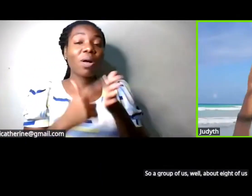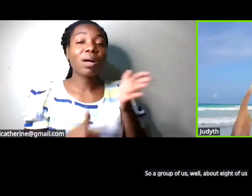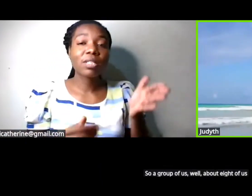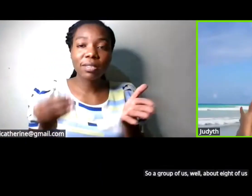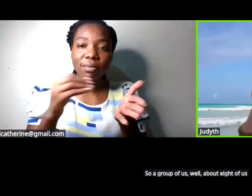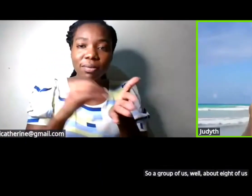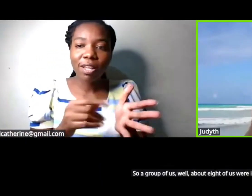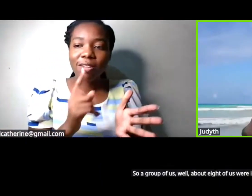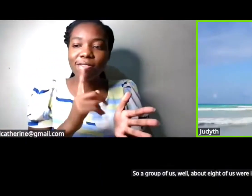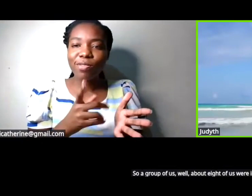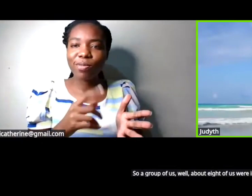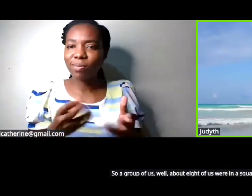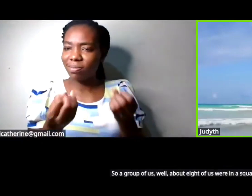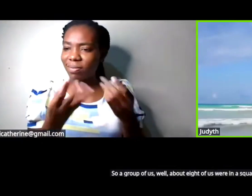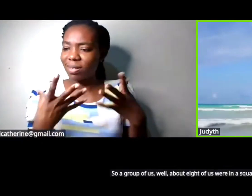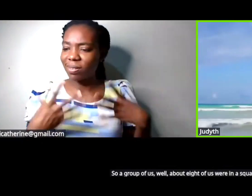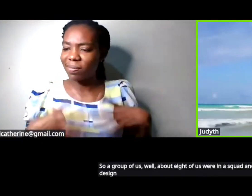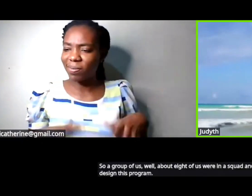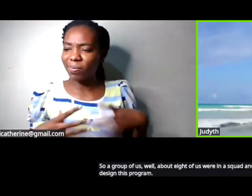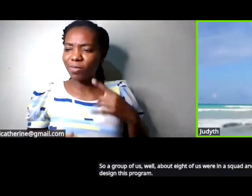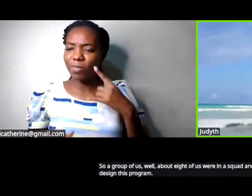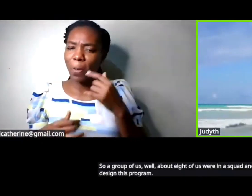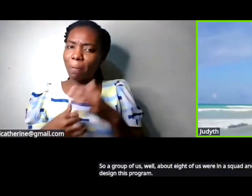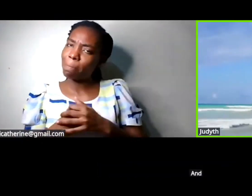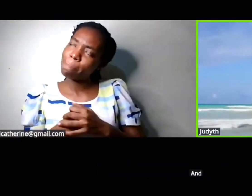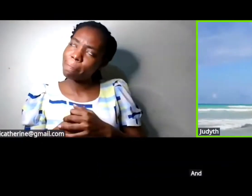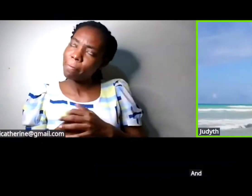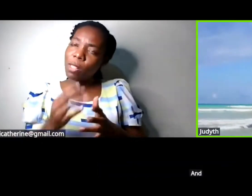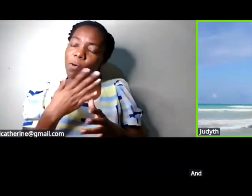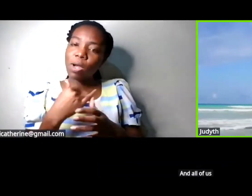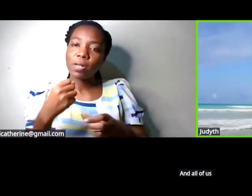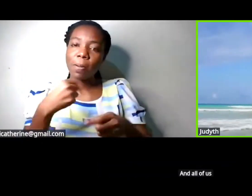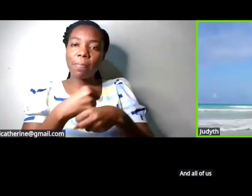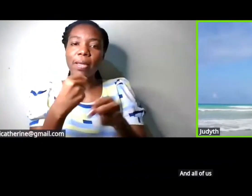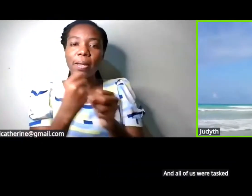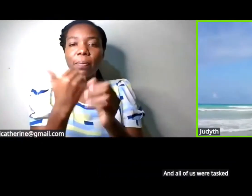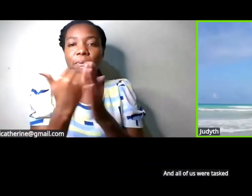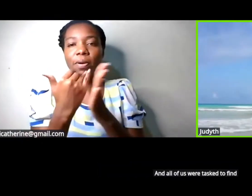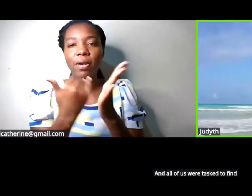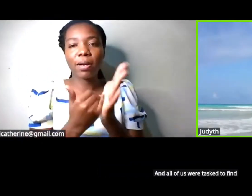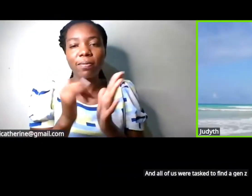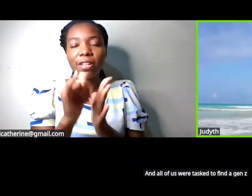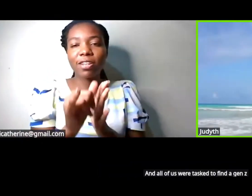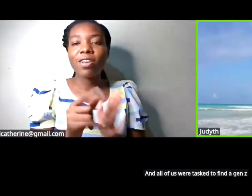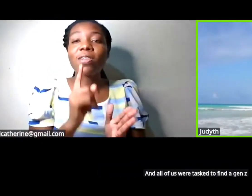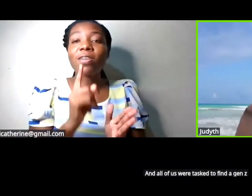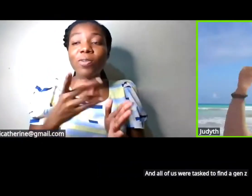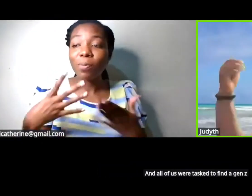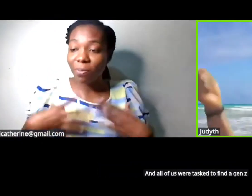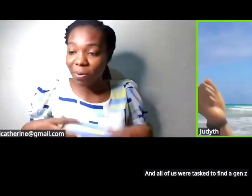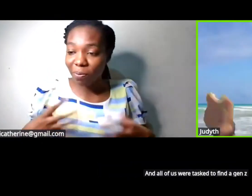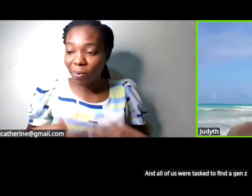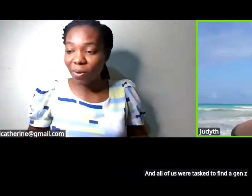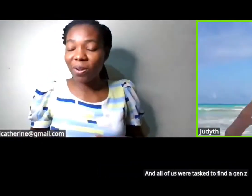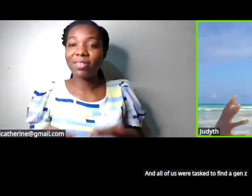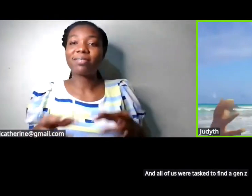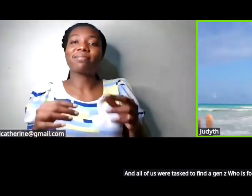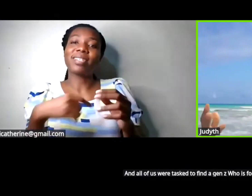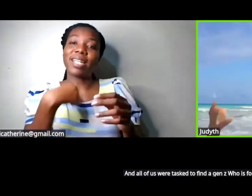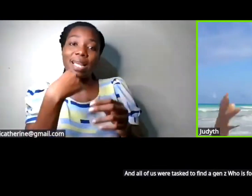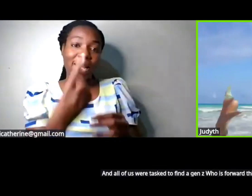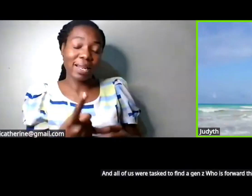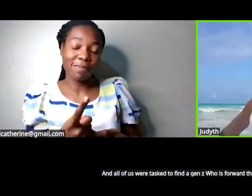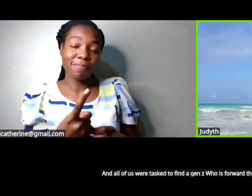and we were asked to design this program. And all of us were tasked to find a Gen Z who is forward thinking and just find